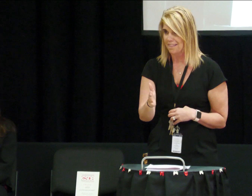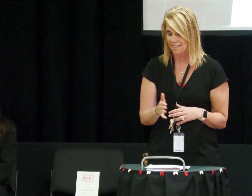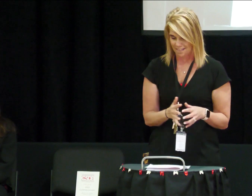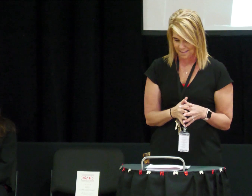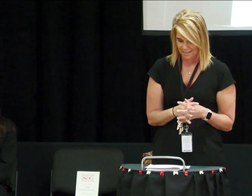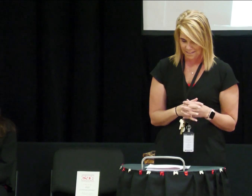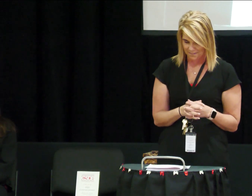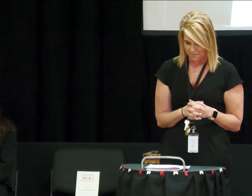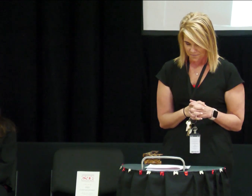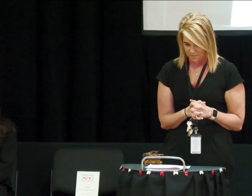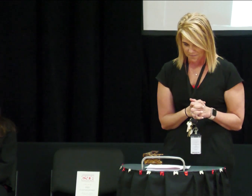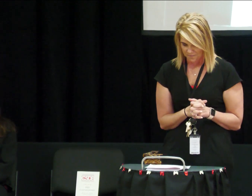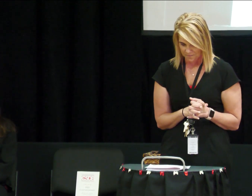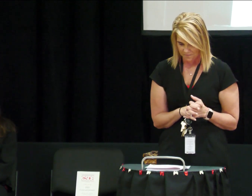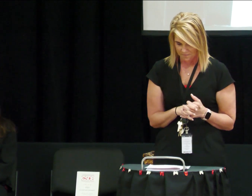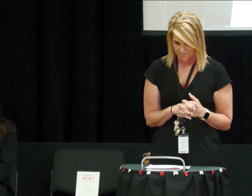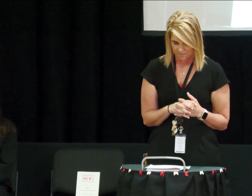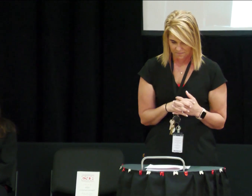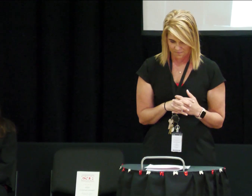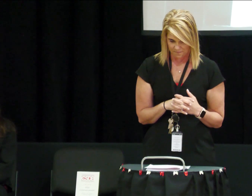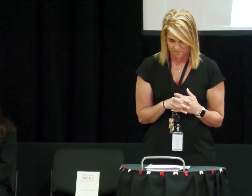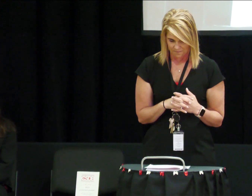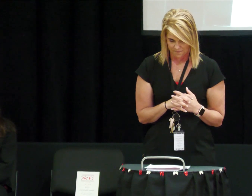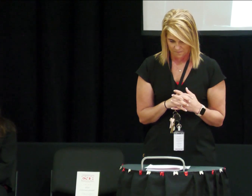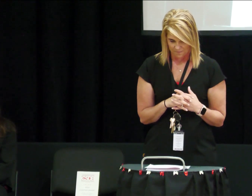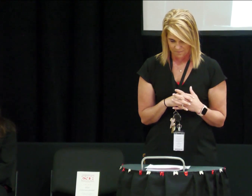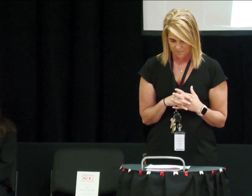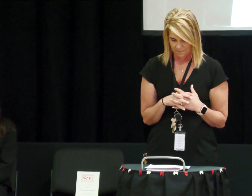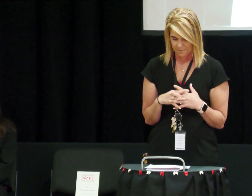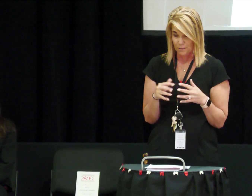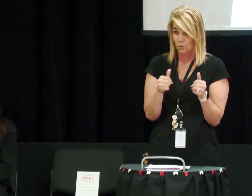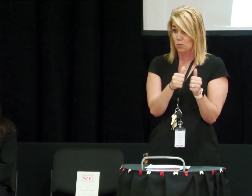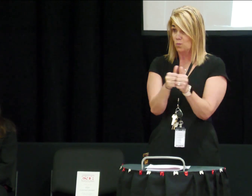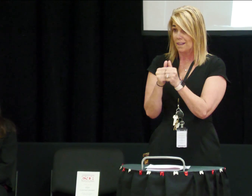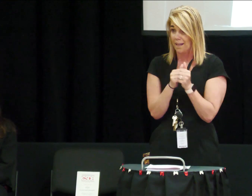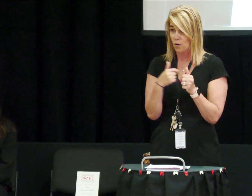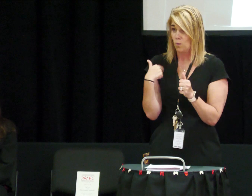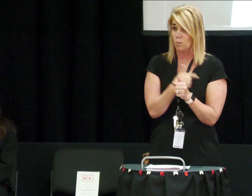your second home forever.